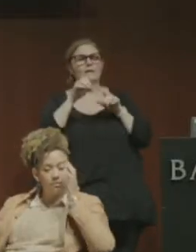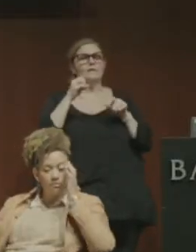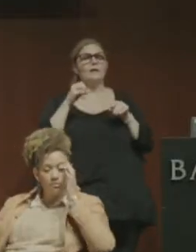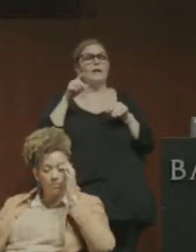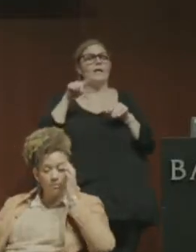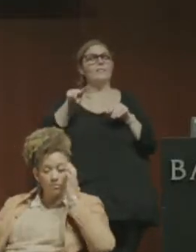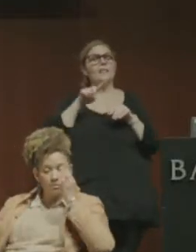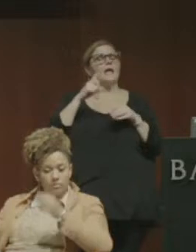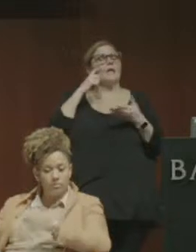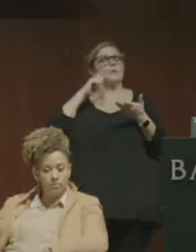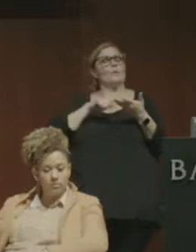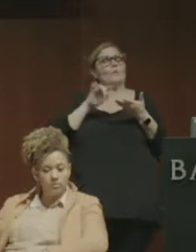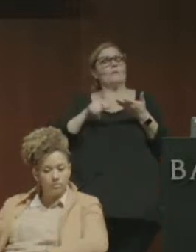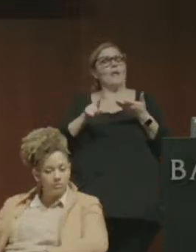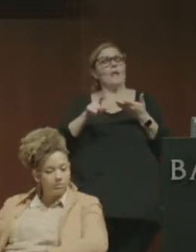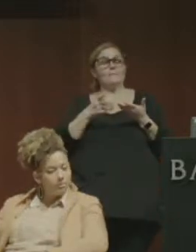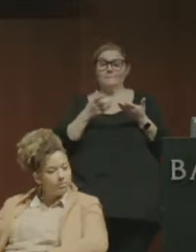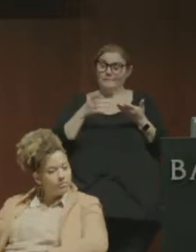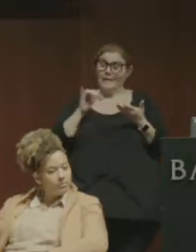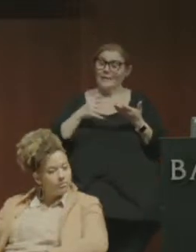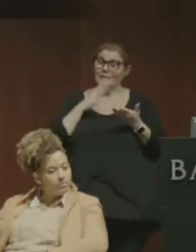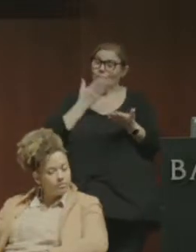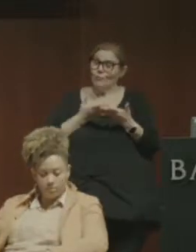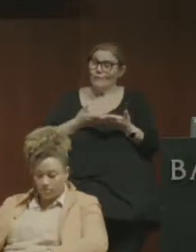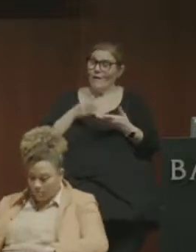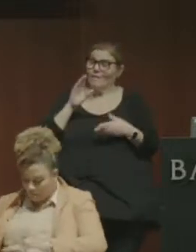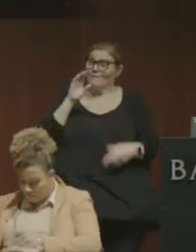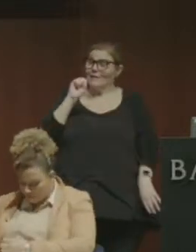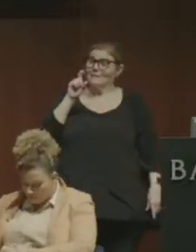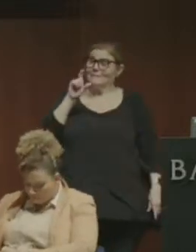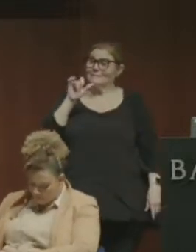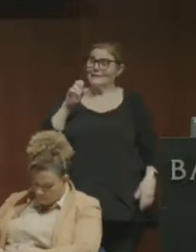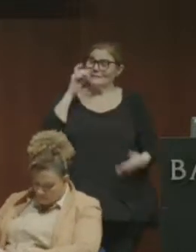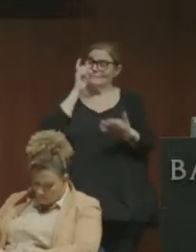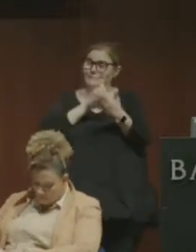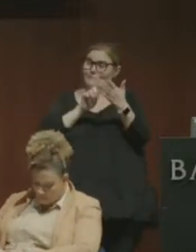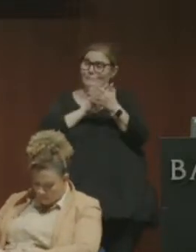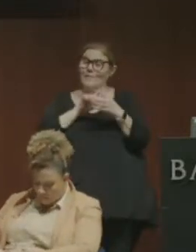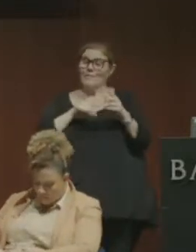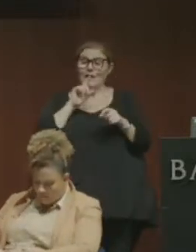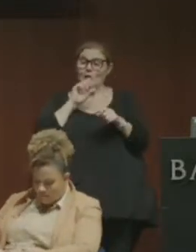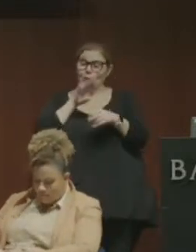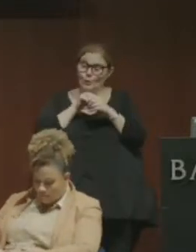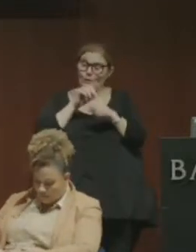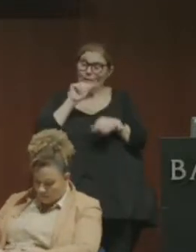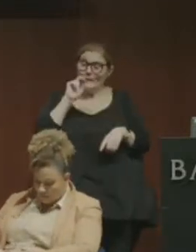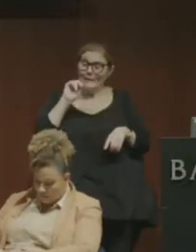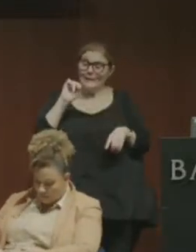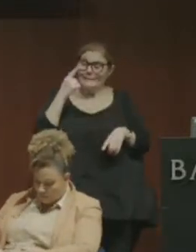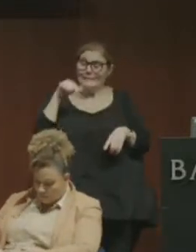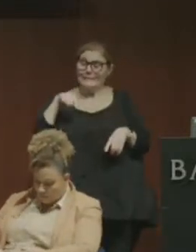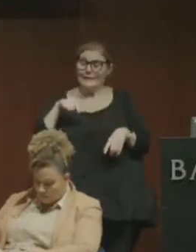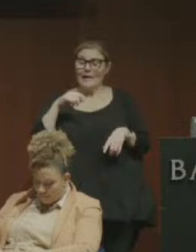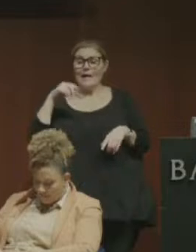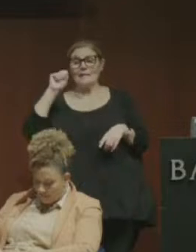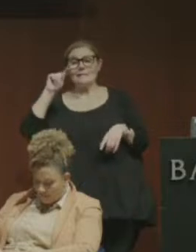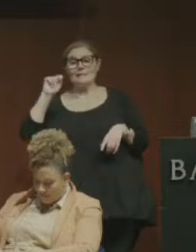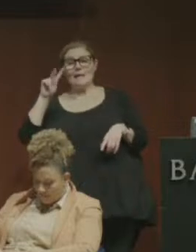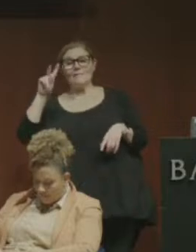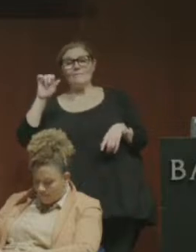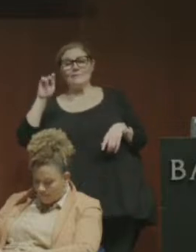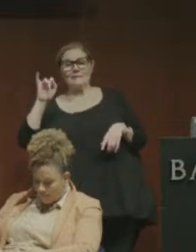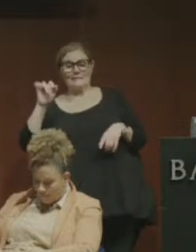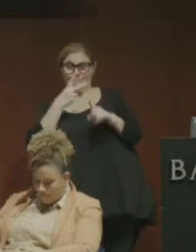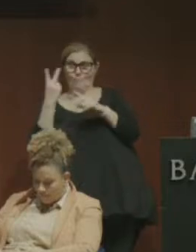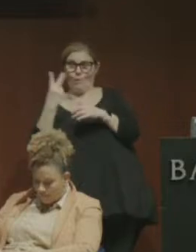And they have noted the proven sexism of certain leaders, including Antigua's prime minister and St. Vincent's prime minister,